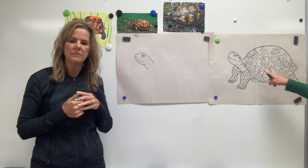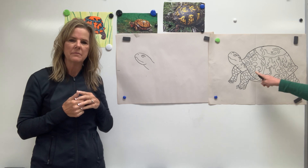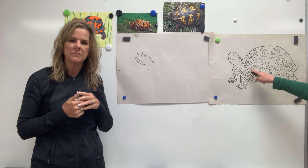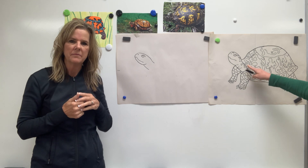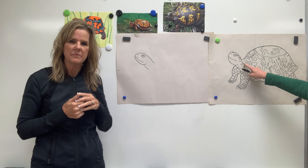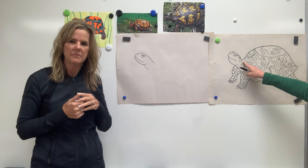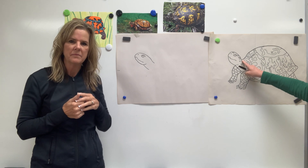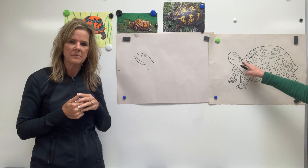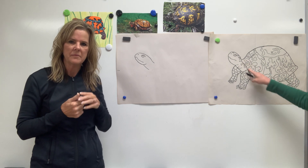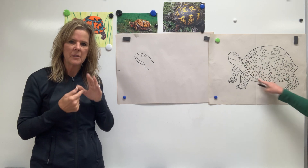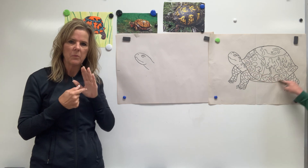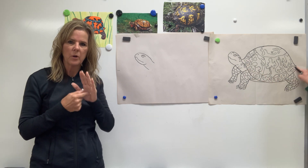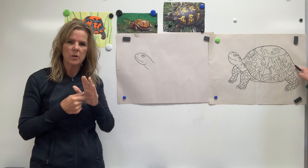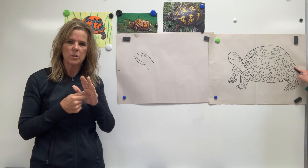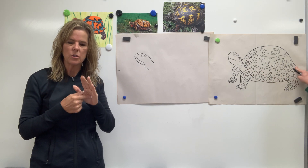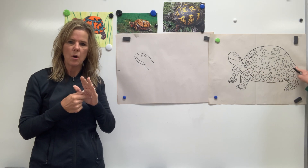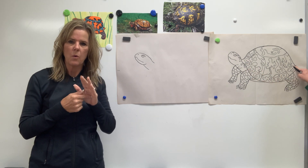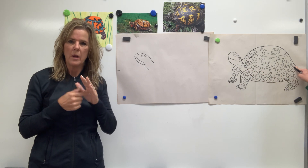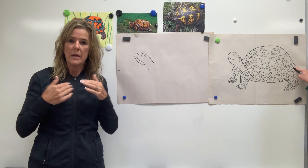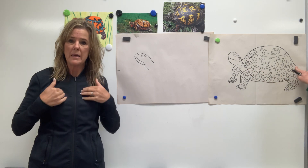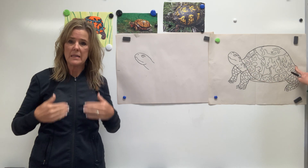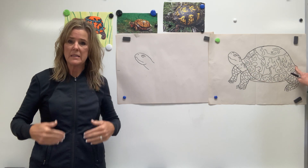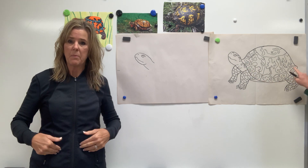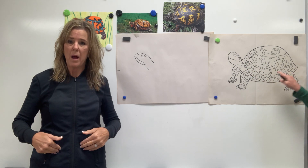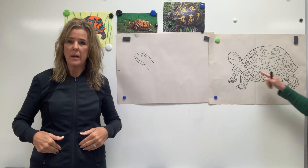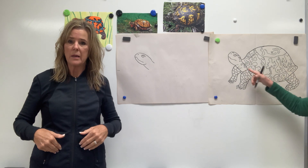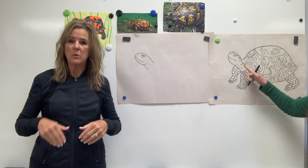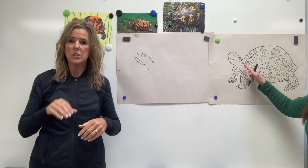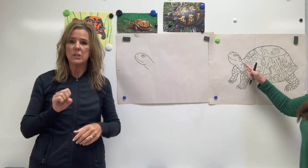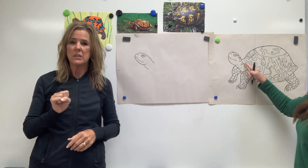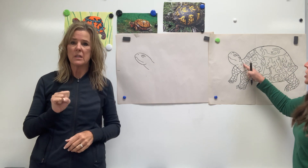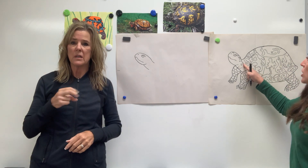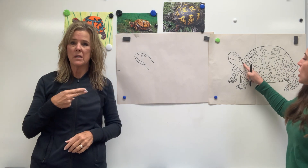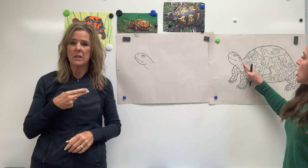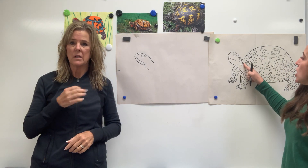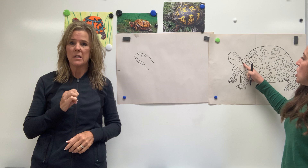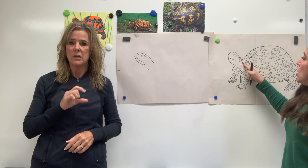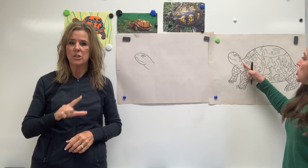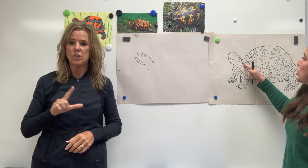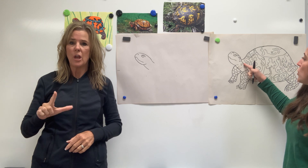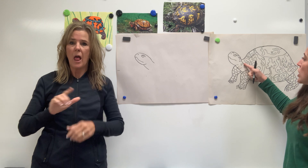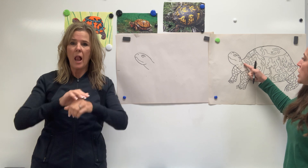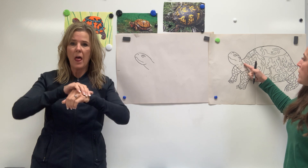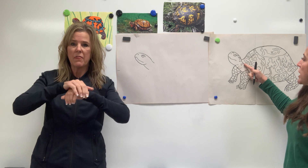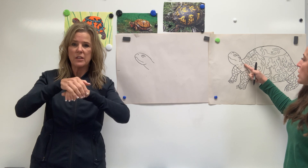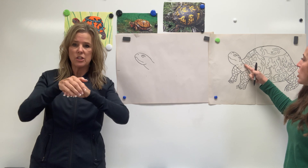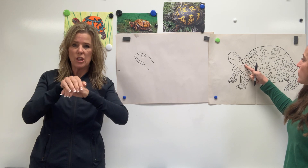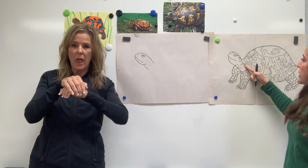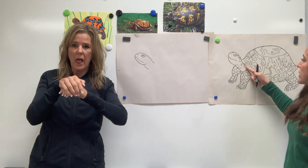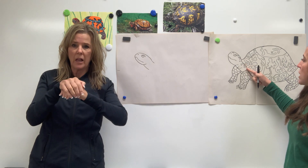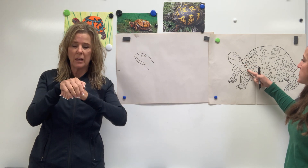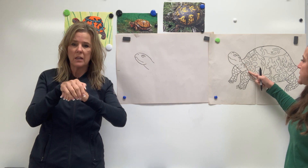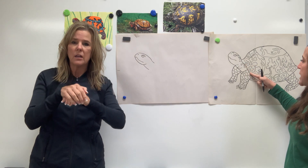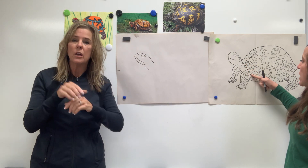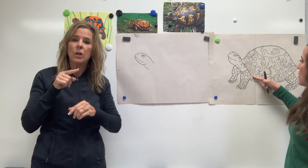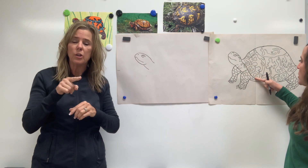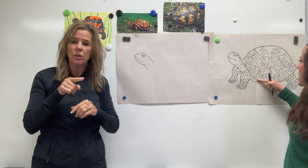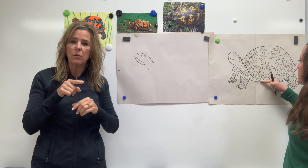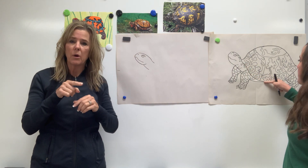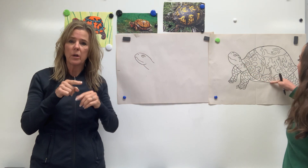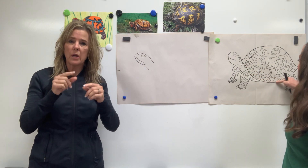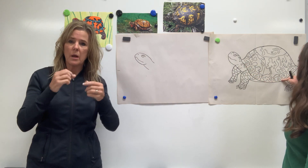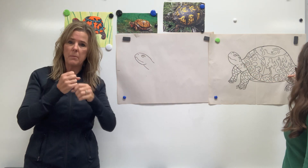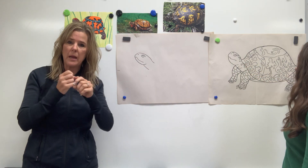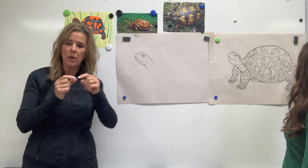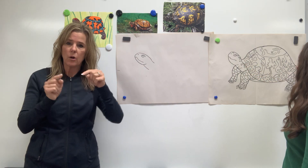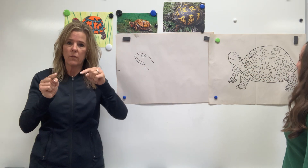show his shell, the bottom of his shell. Now look. You are gonna make a curve line that comes down